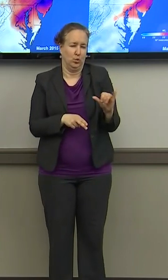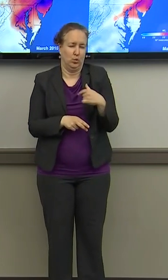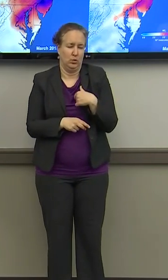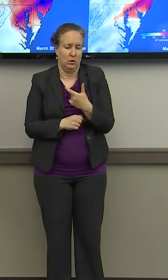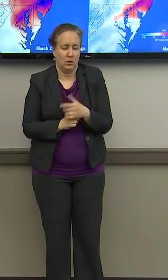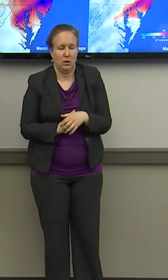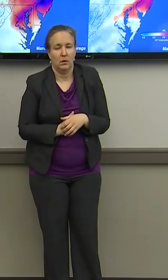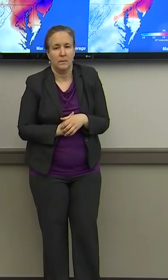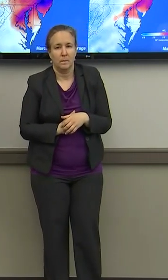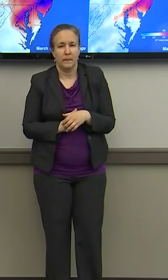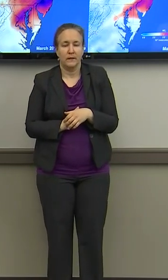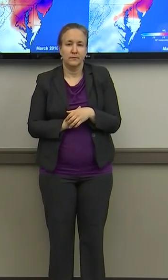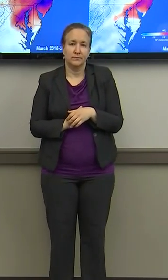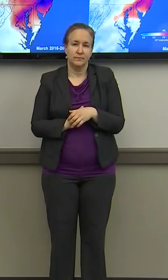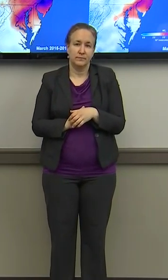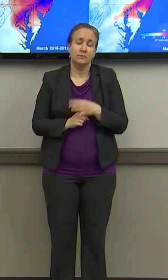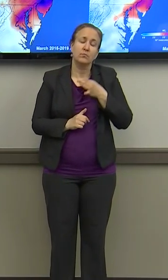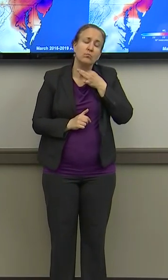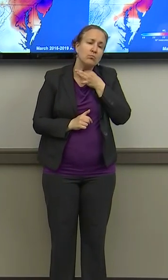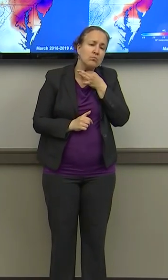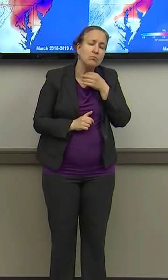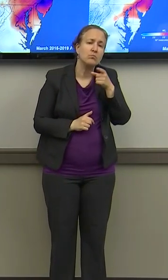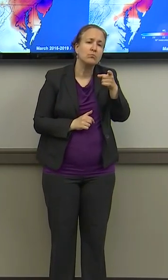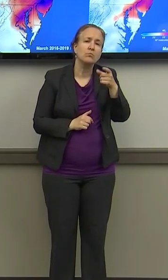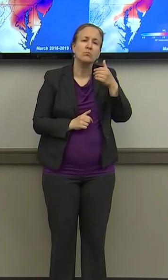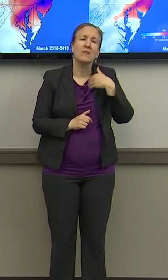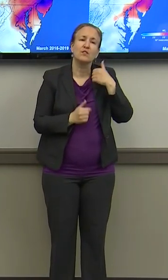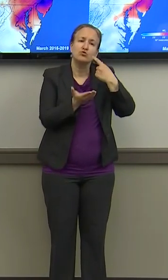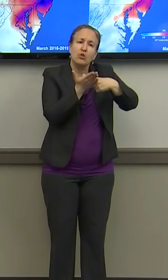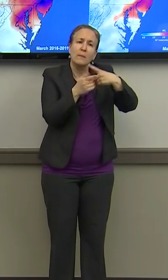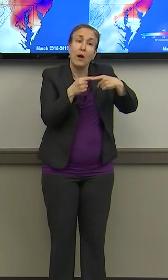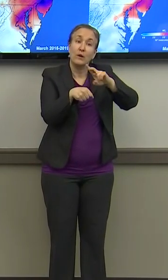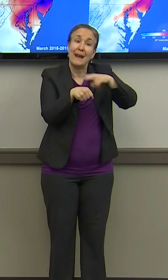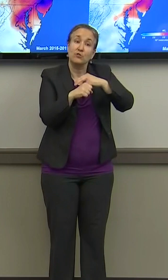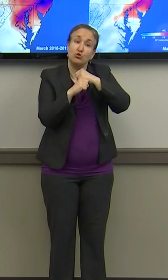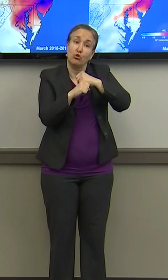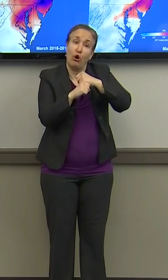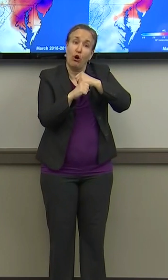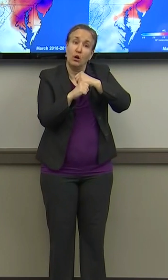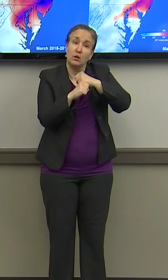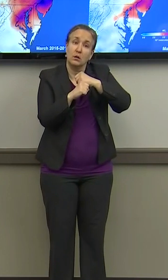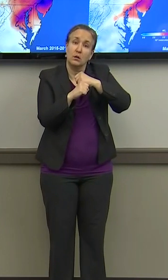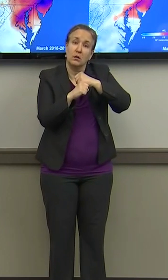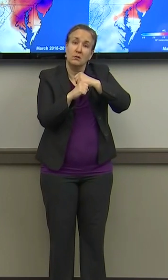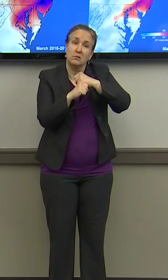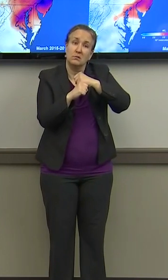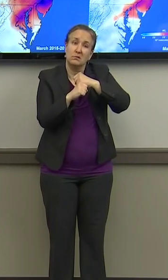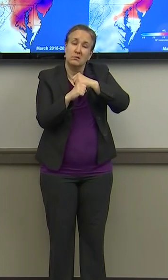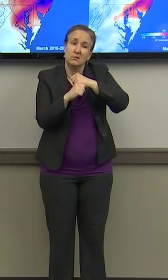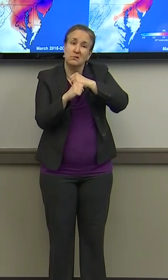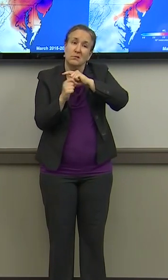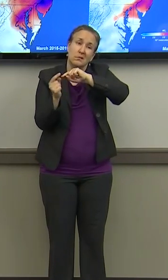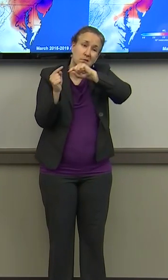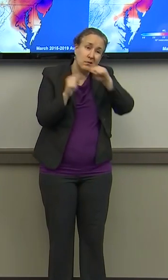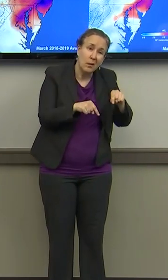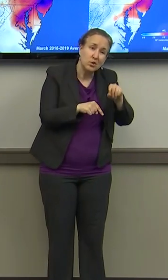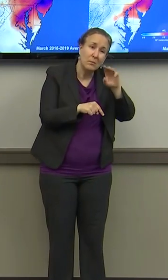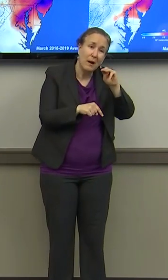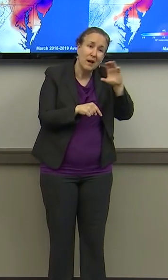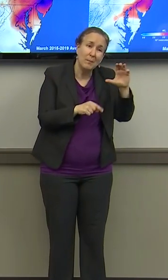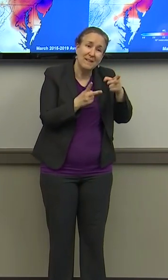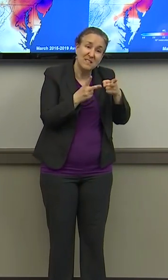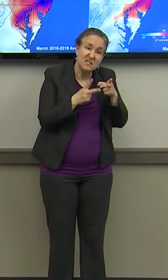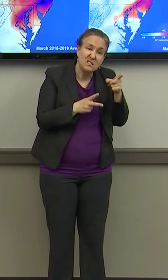In regards, is there any talk of having the National Guard coming to any of the facilities in Montgomery County.